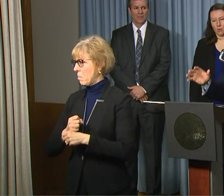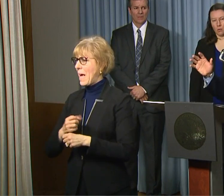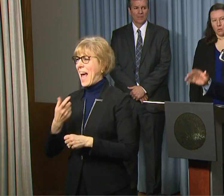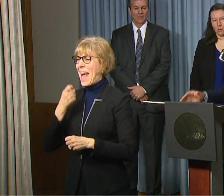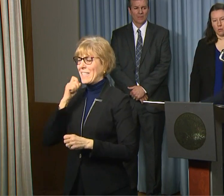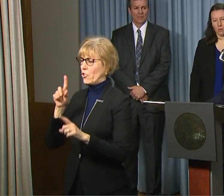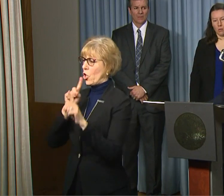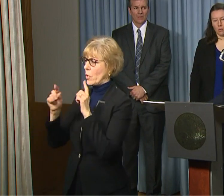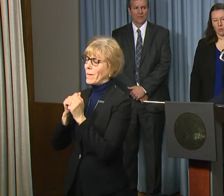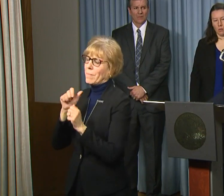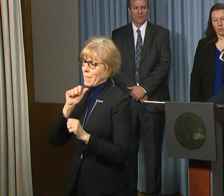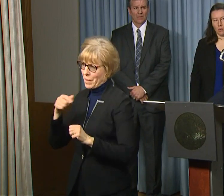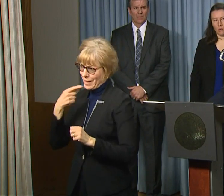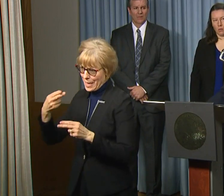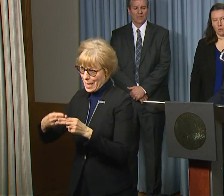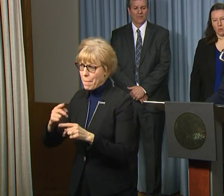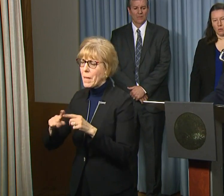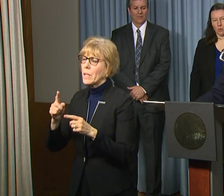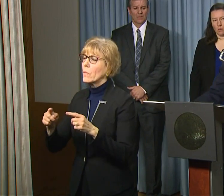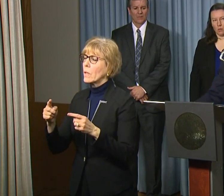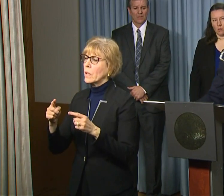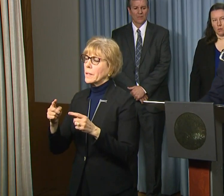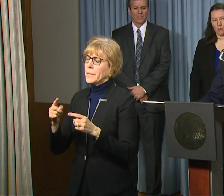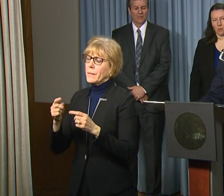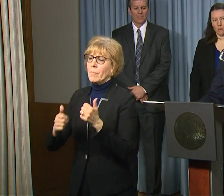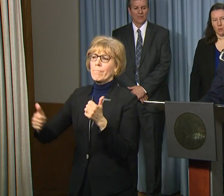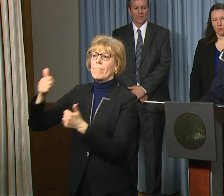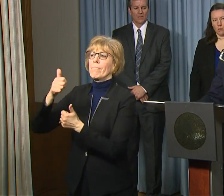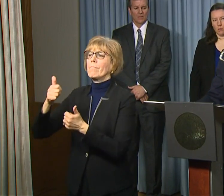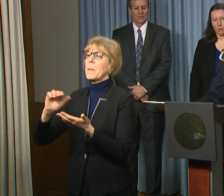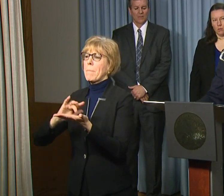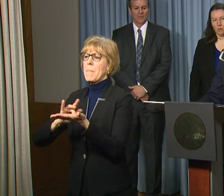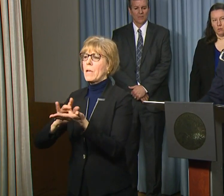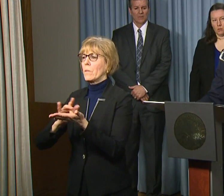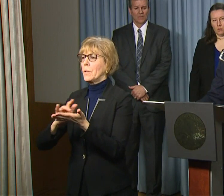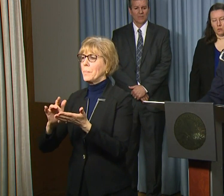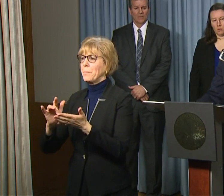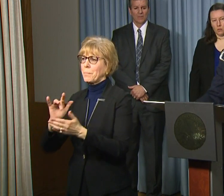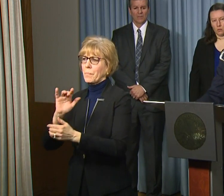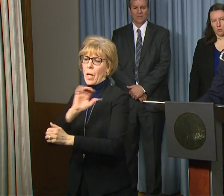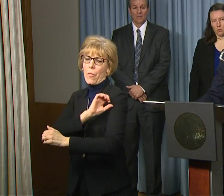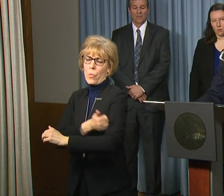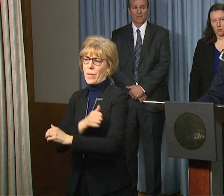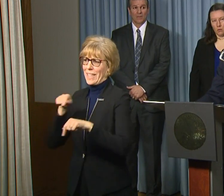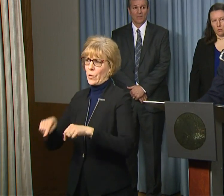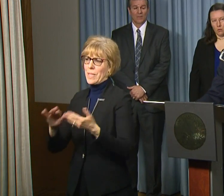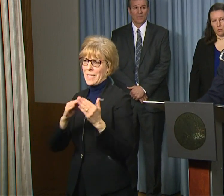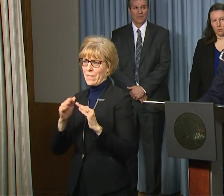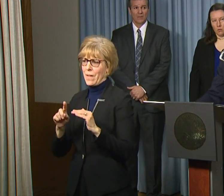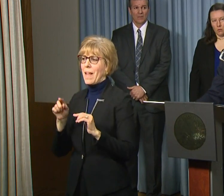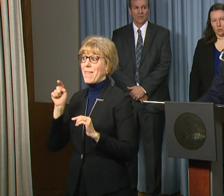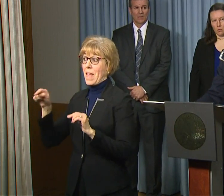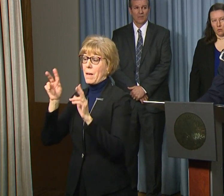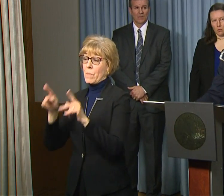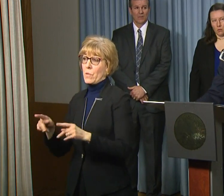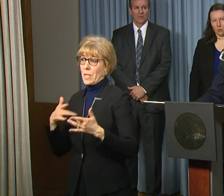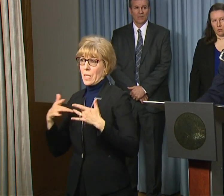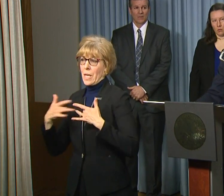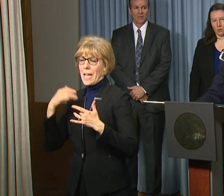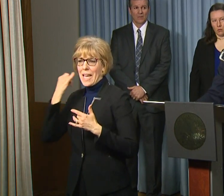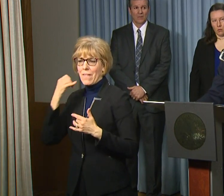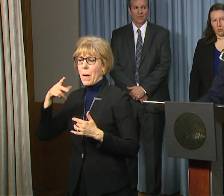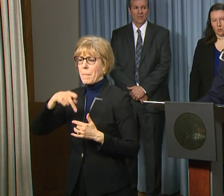won't tell you who it is, but I can tell you it's a leading medical authority official in the city. who is fearful that if we don't get PPE equipment into